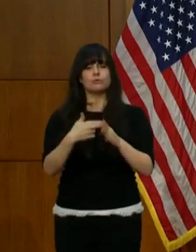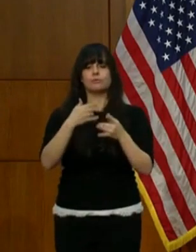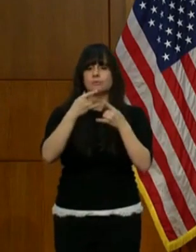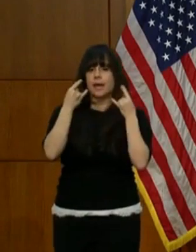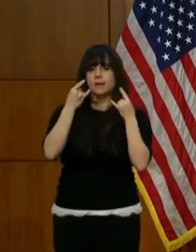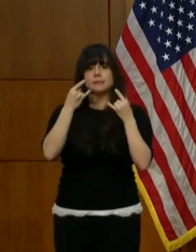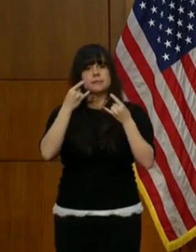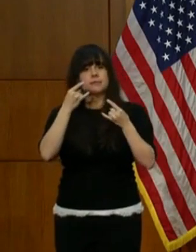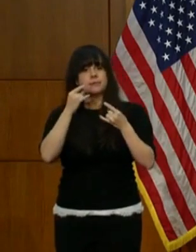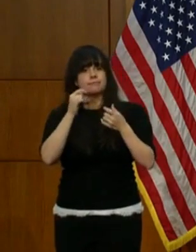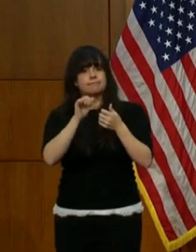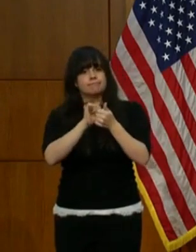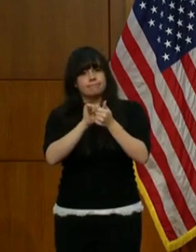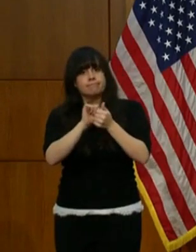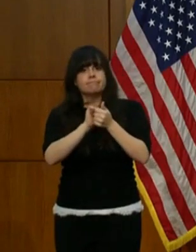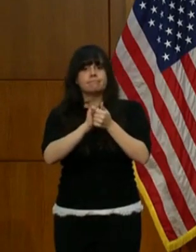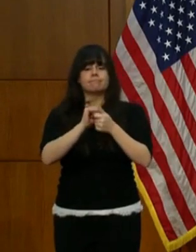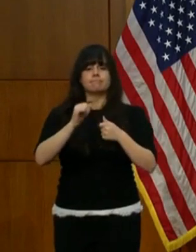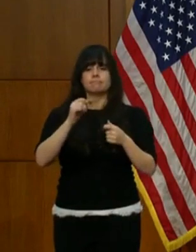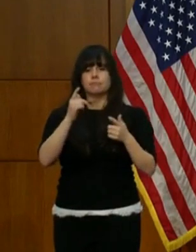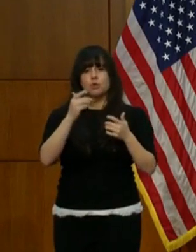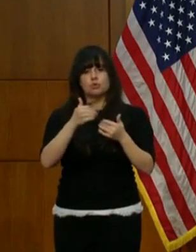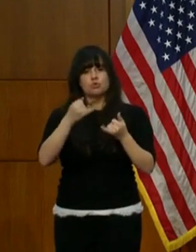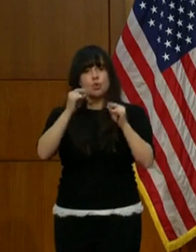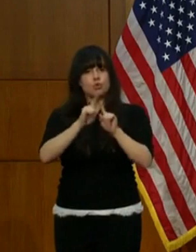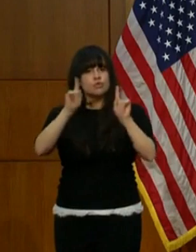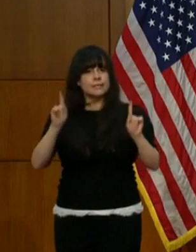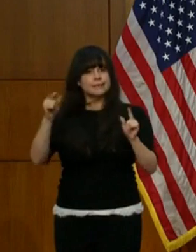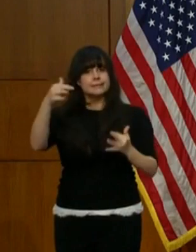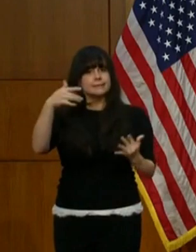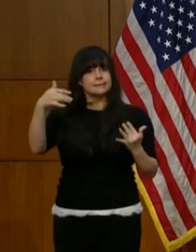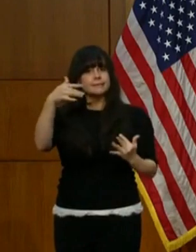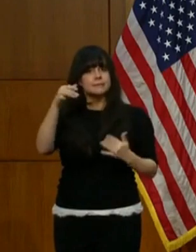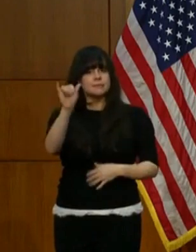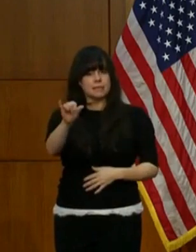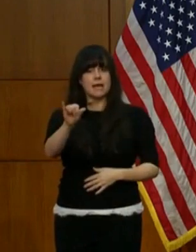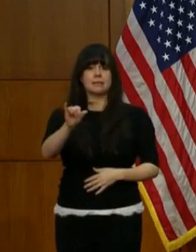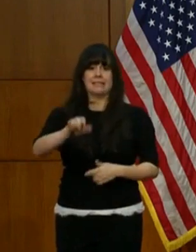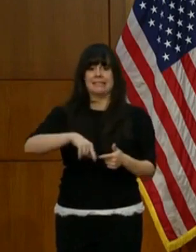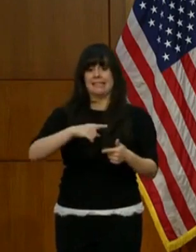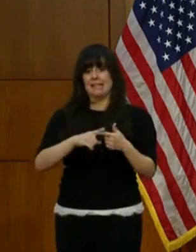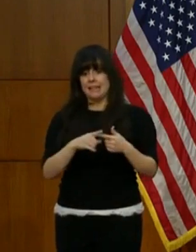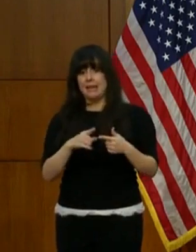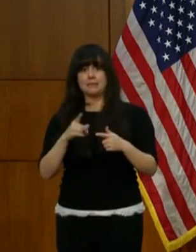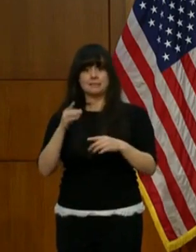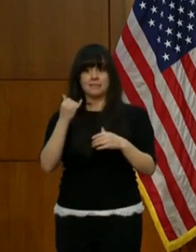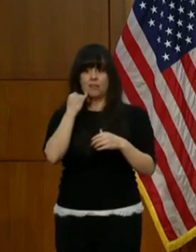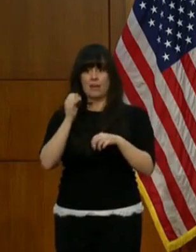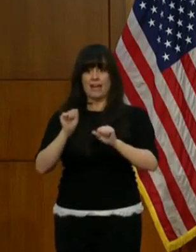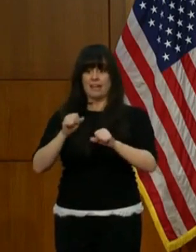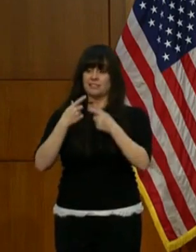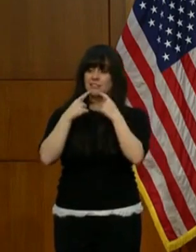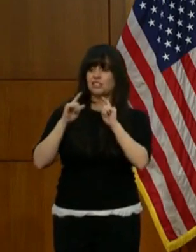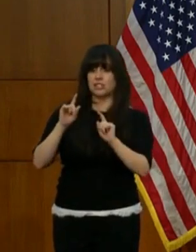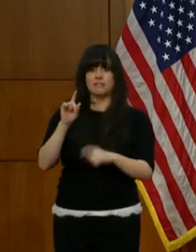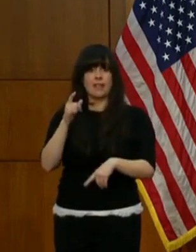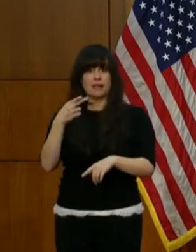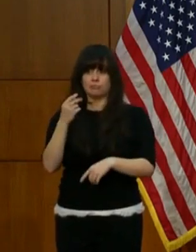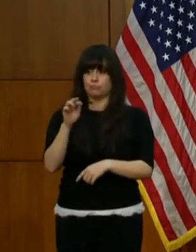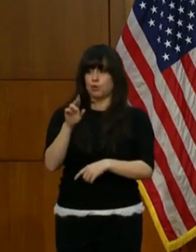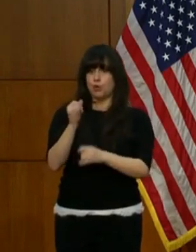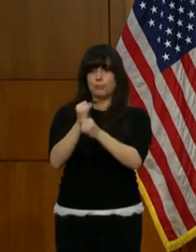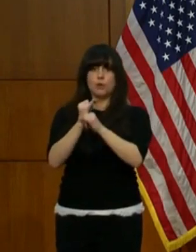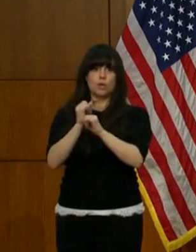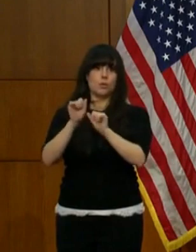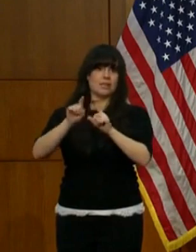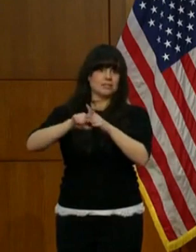of social distancing, keeping their hands washed. That's when we can finally put this pandemic in the rearview mirror. So yes, we're making good